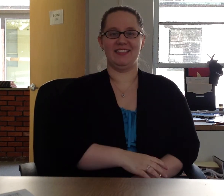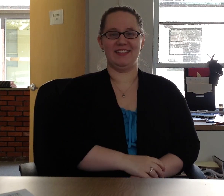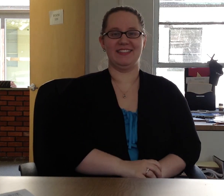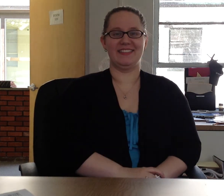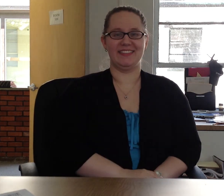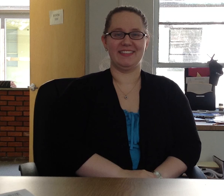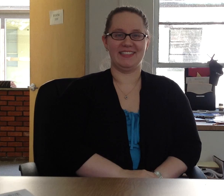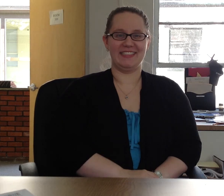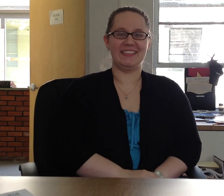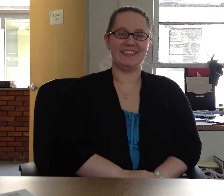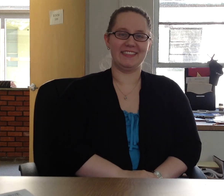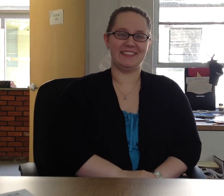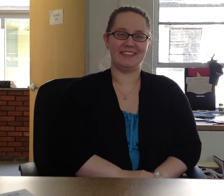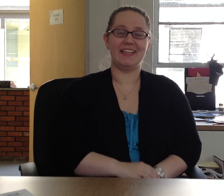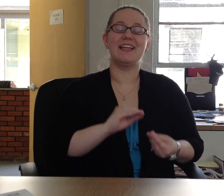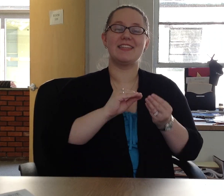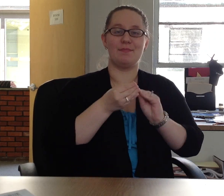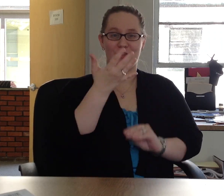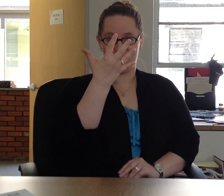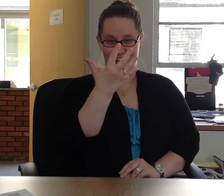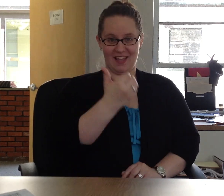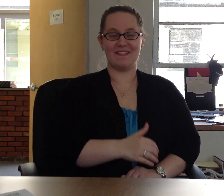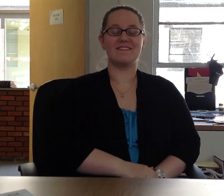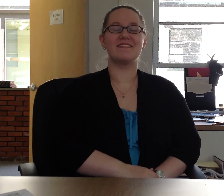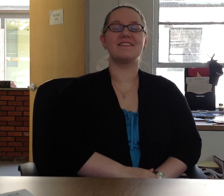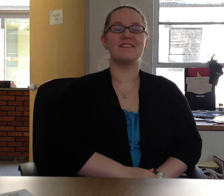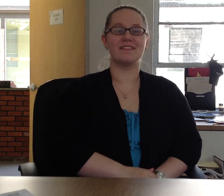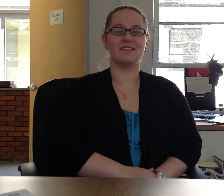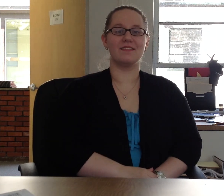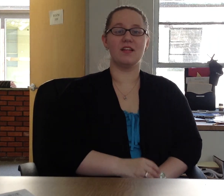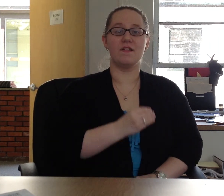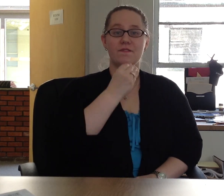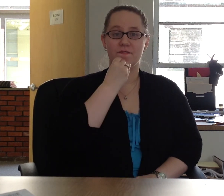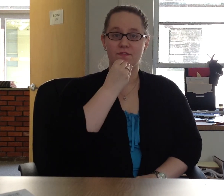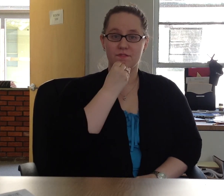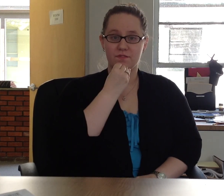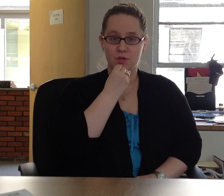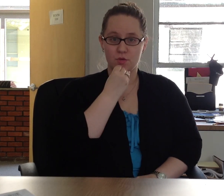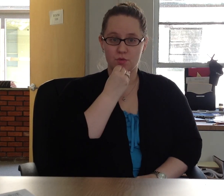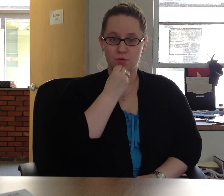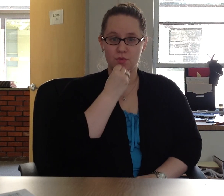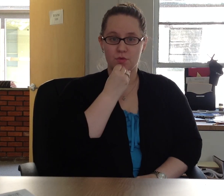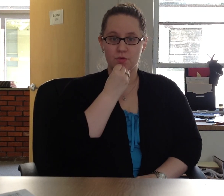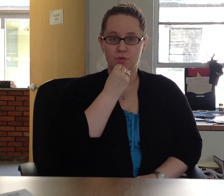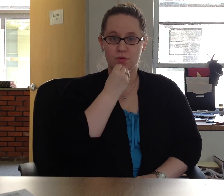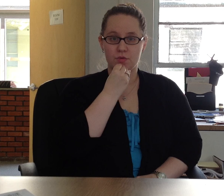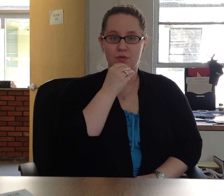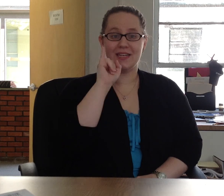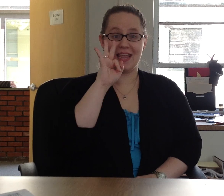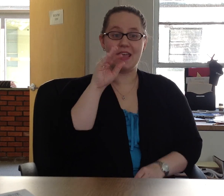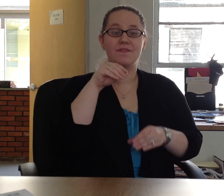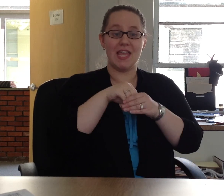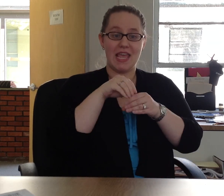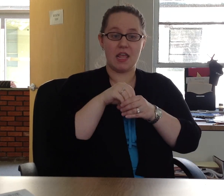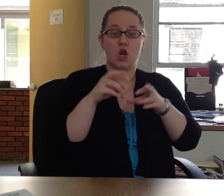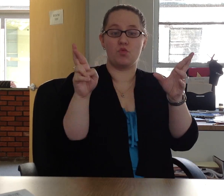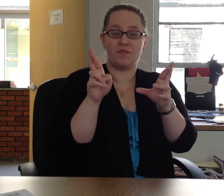Chlorine. Number 5. Food held under refrigeration must be at or below